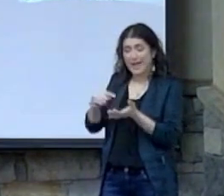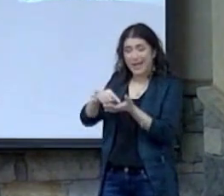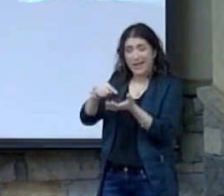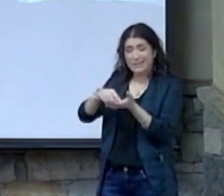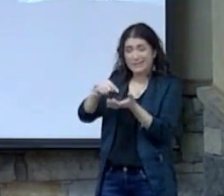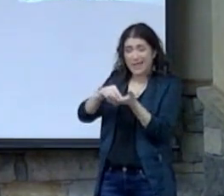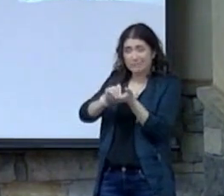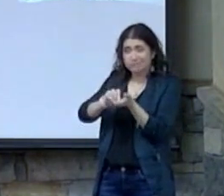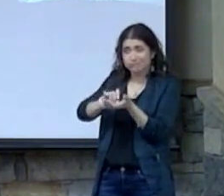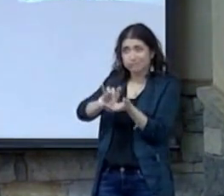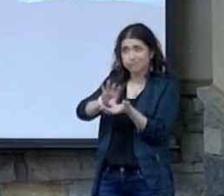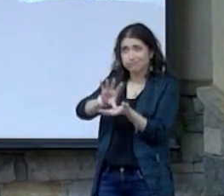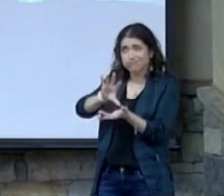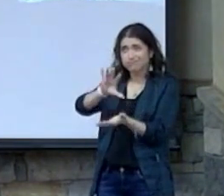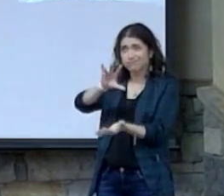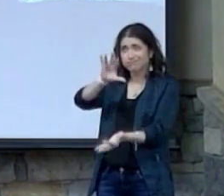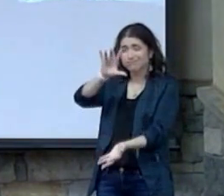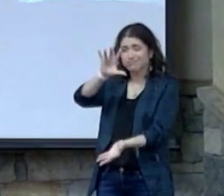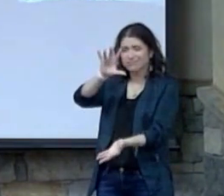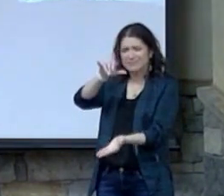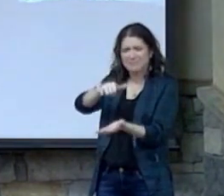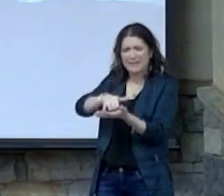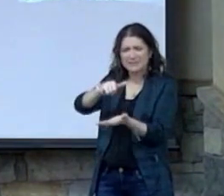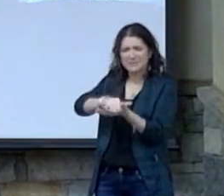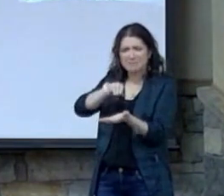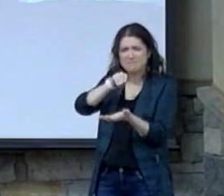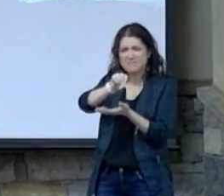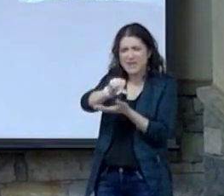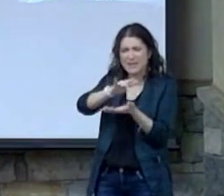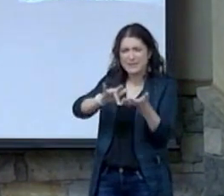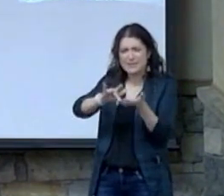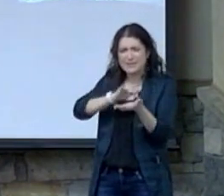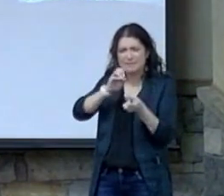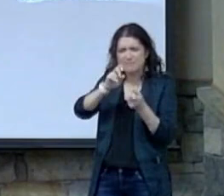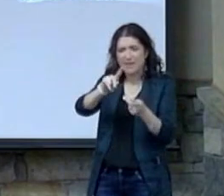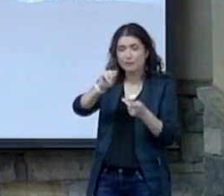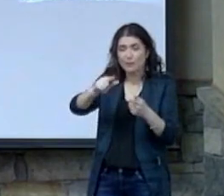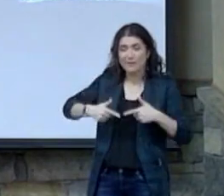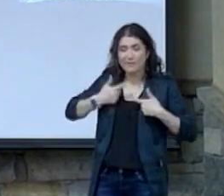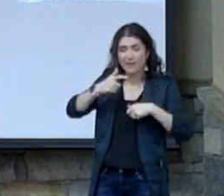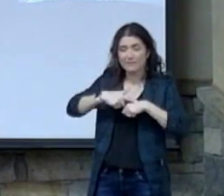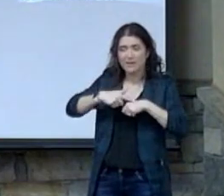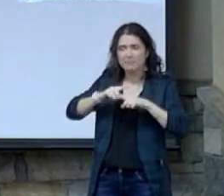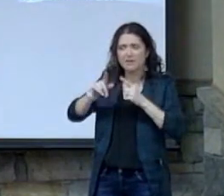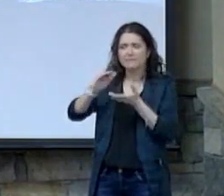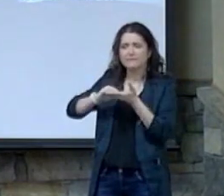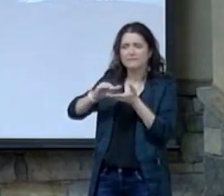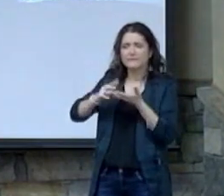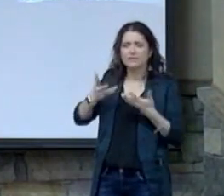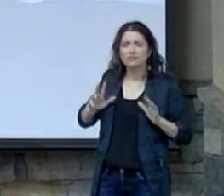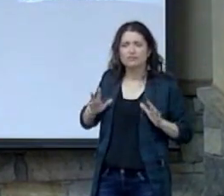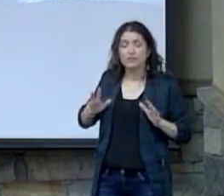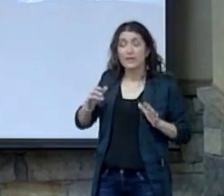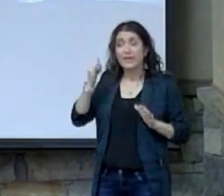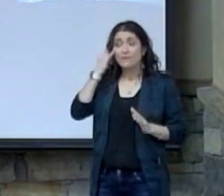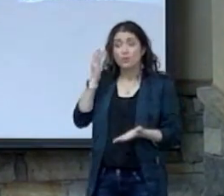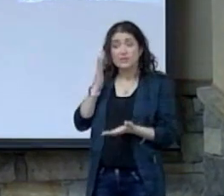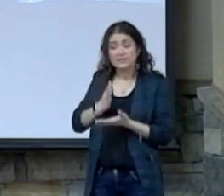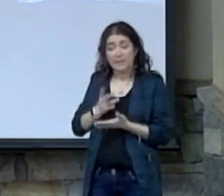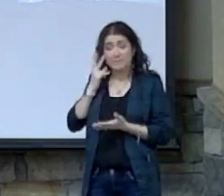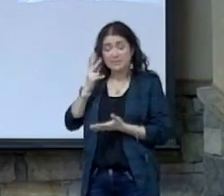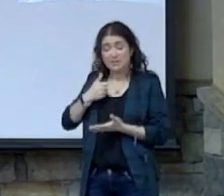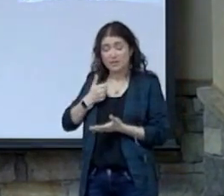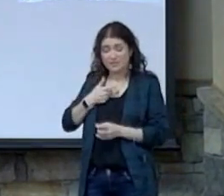repaid in 20 lifetimes, but yet that we've been pardoned, if we stop seeing ourselves that